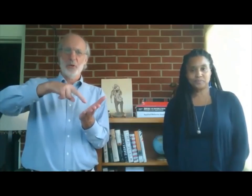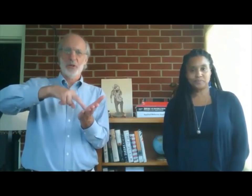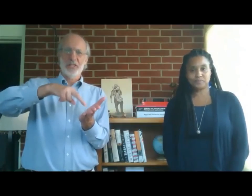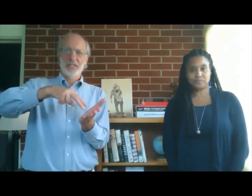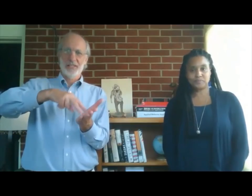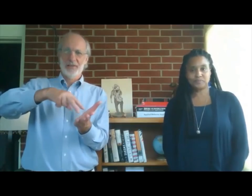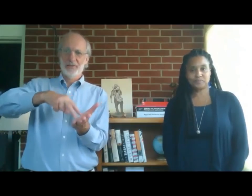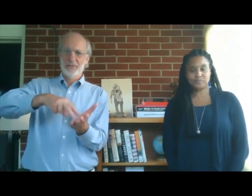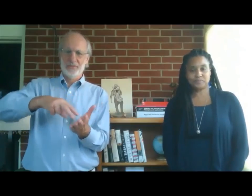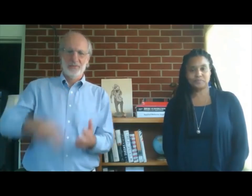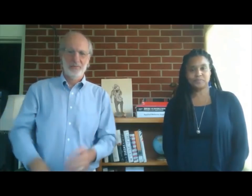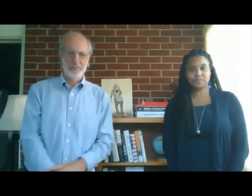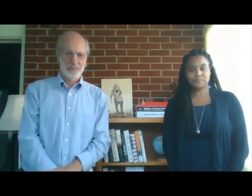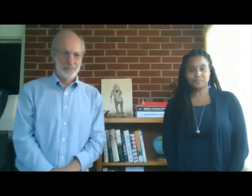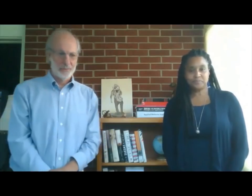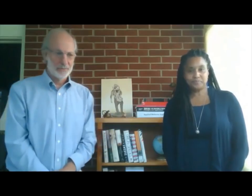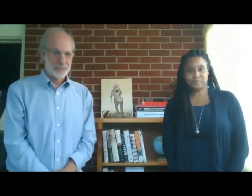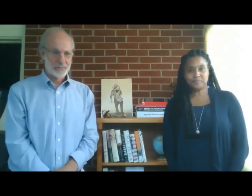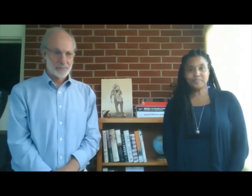Fork.